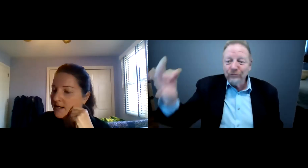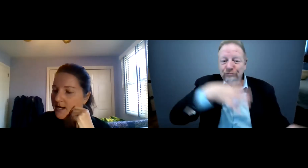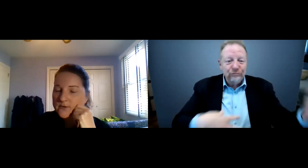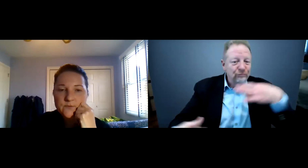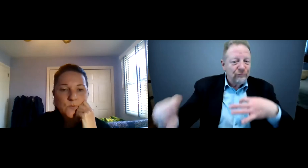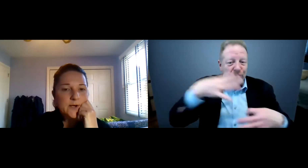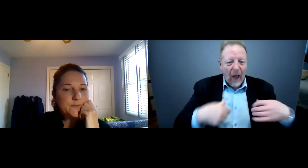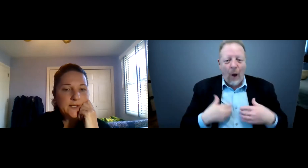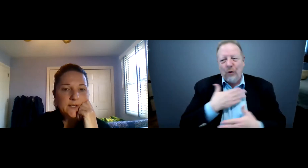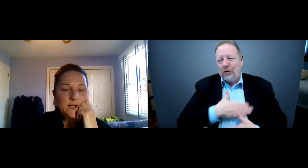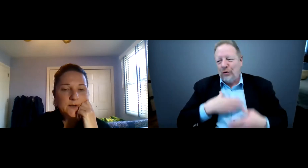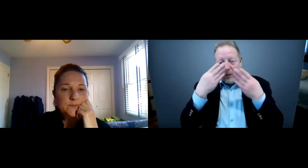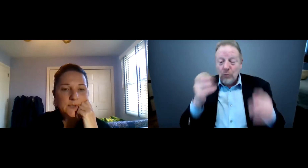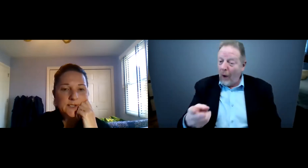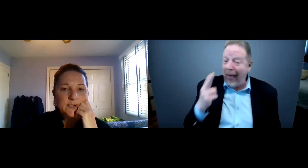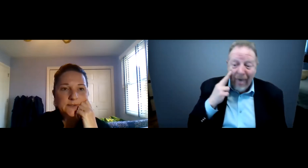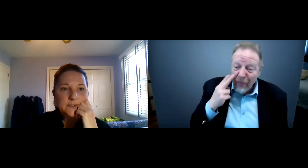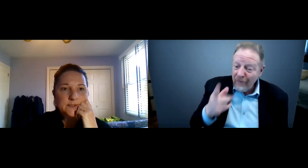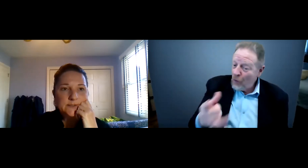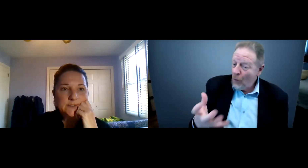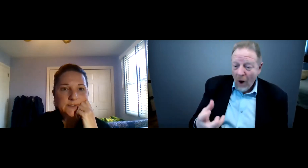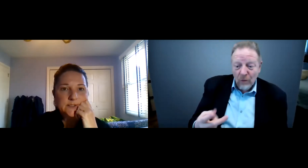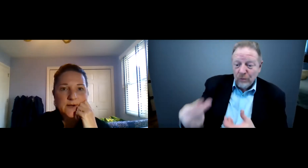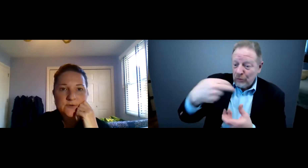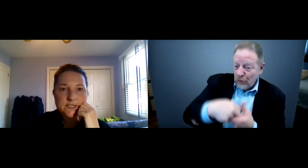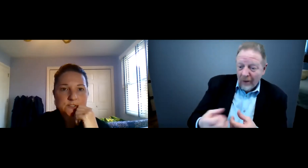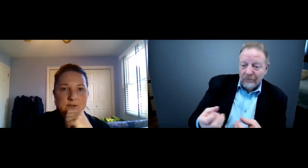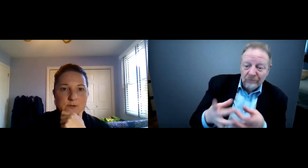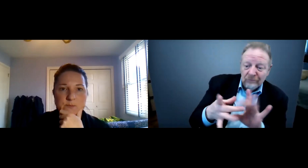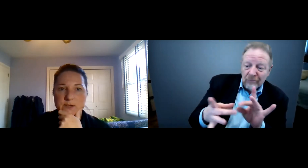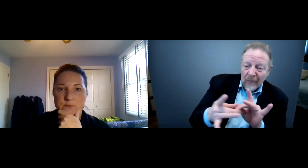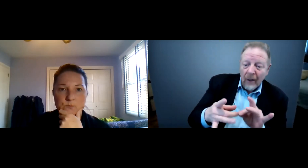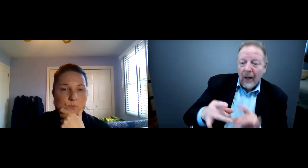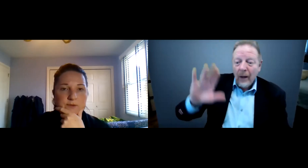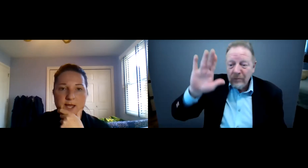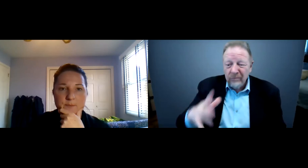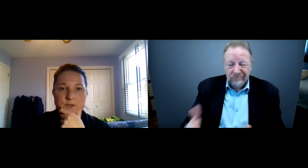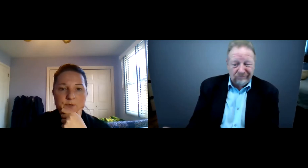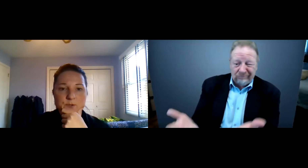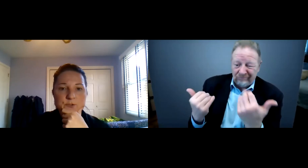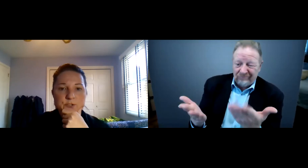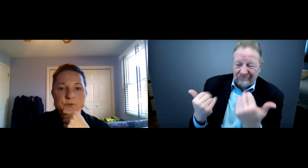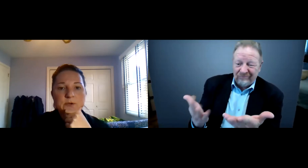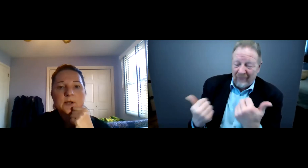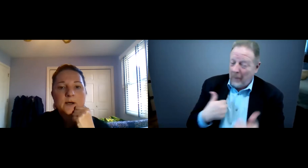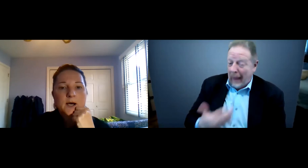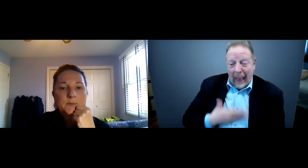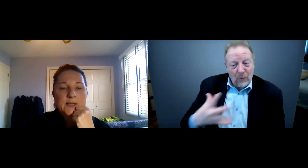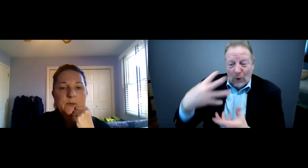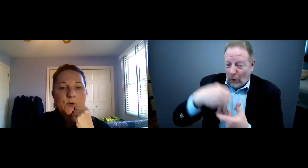And Heather, if you want to be in on the conversation, I'd be more than happy to include